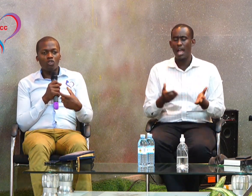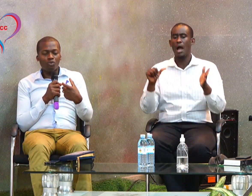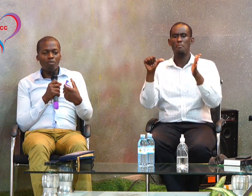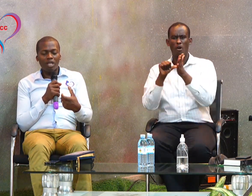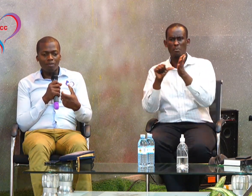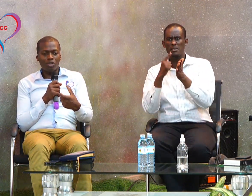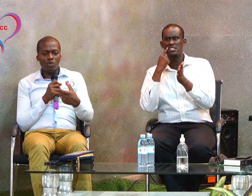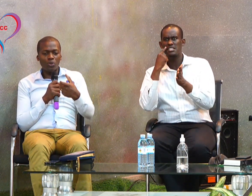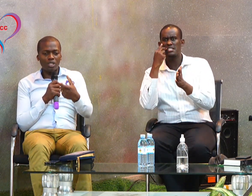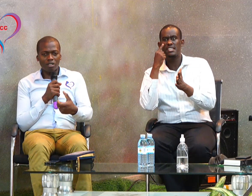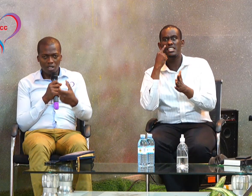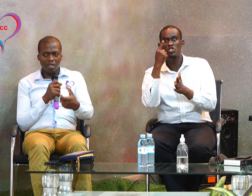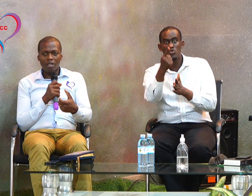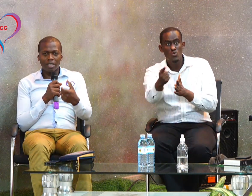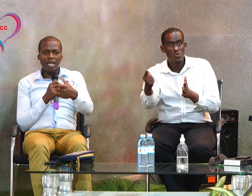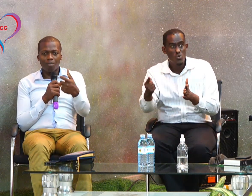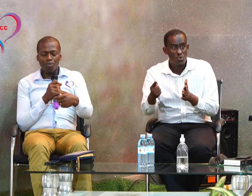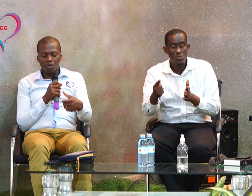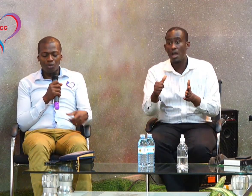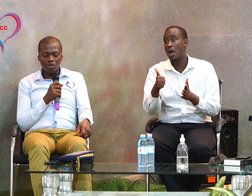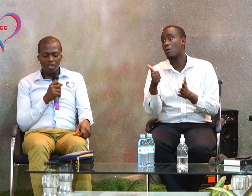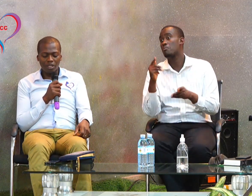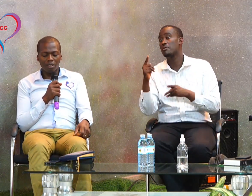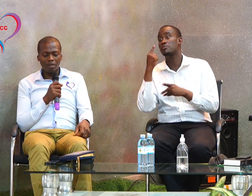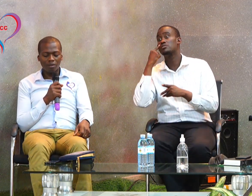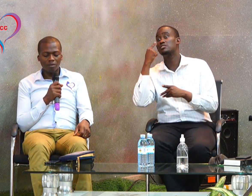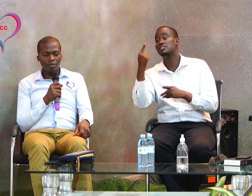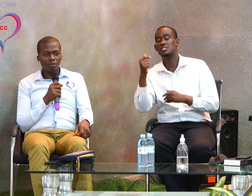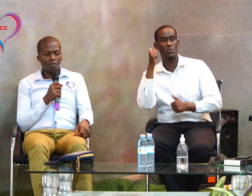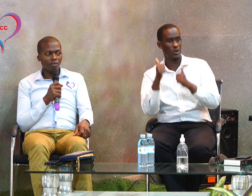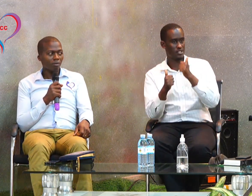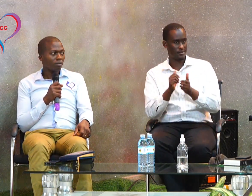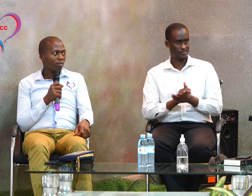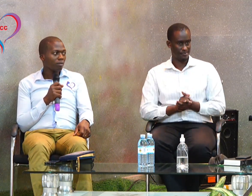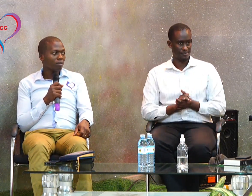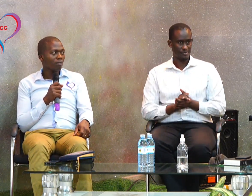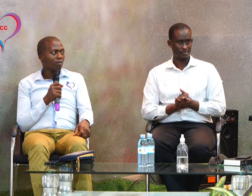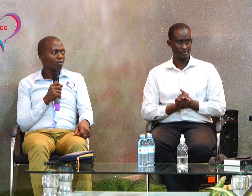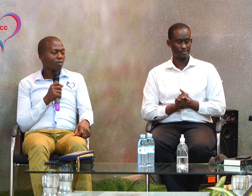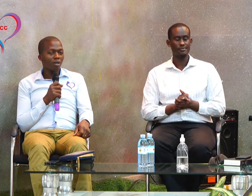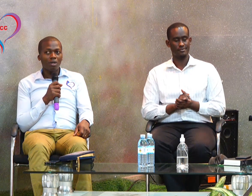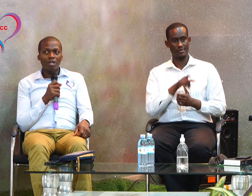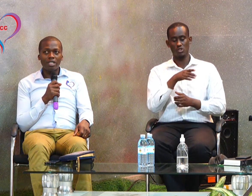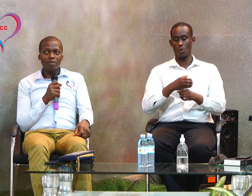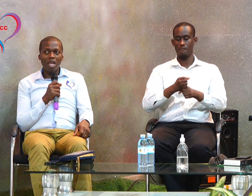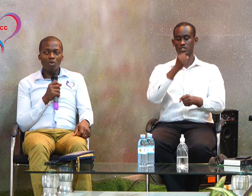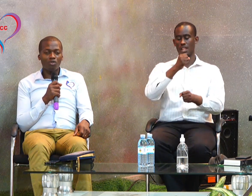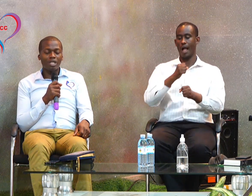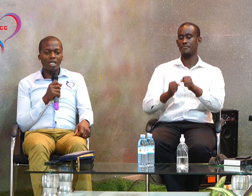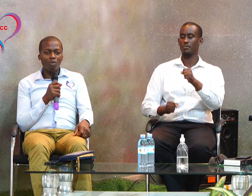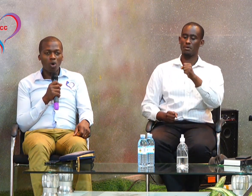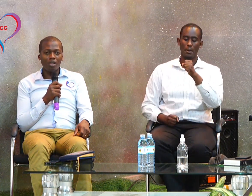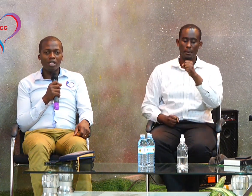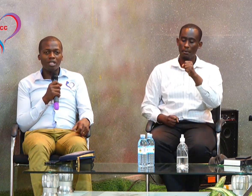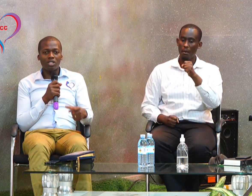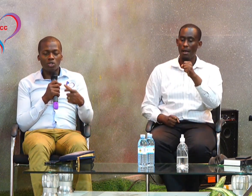category of problems do you see that other people do not see? Omuzinda logono gwenkute gunga sanyo. This microphone that